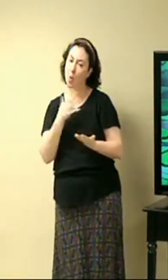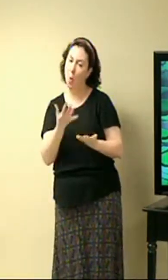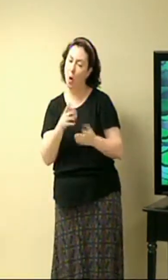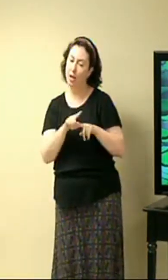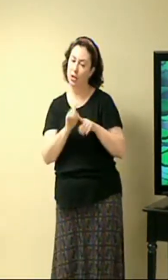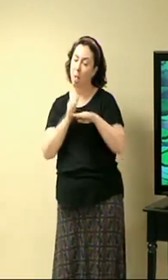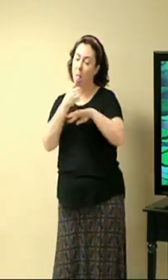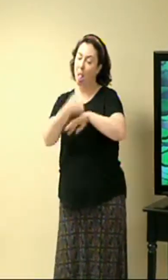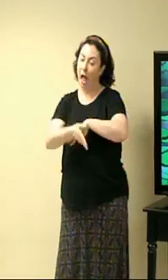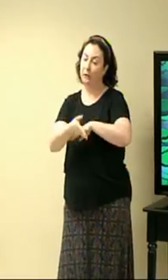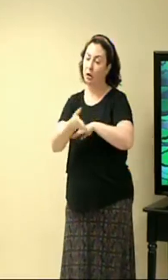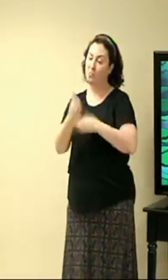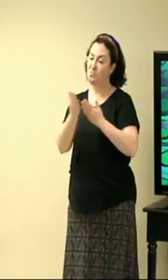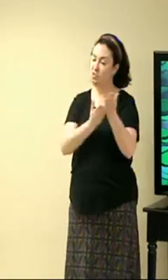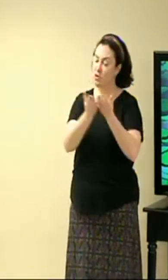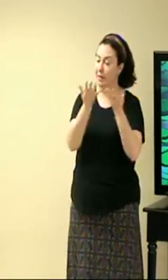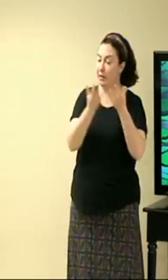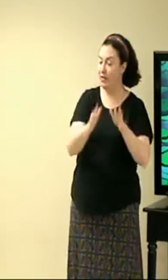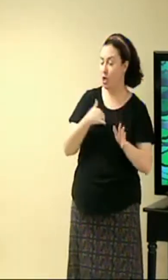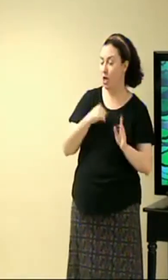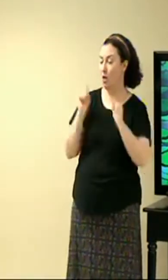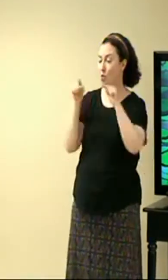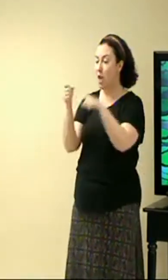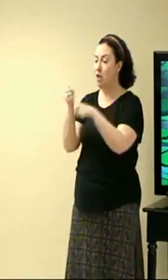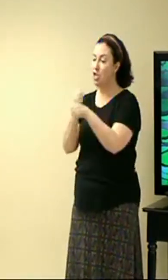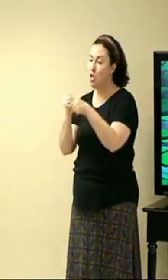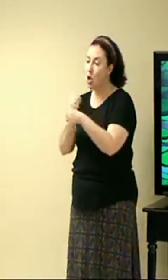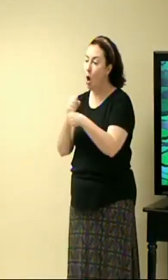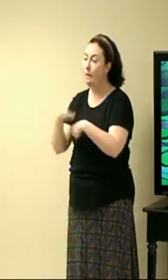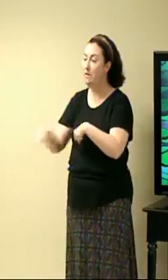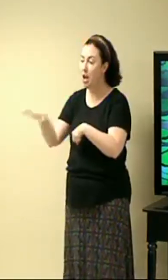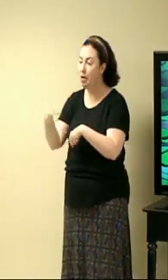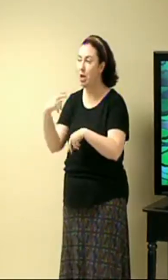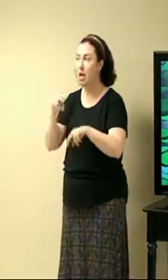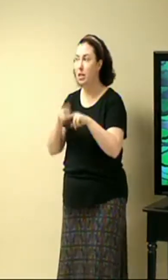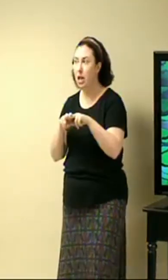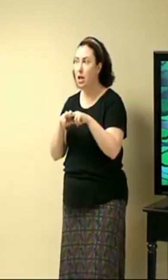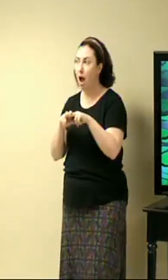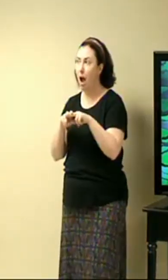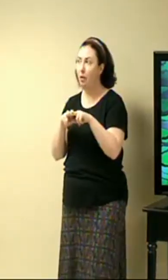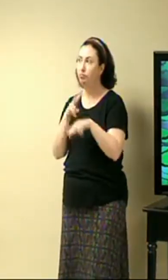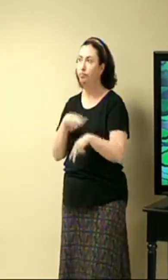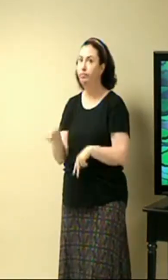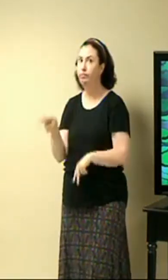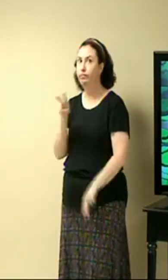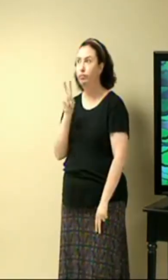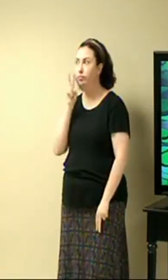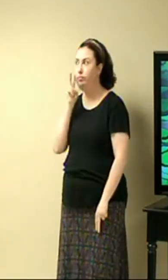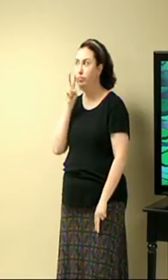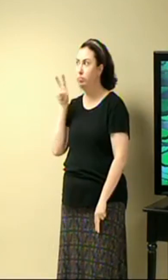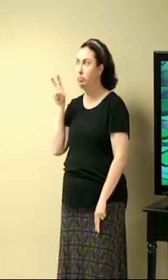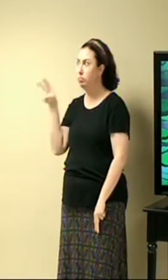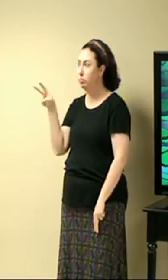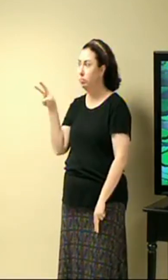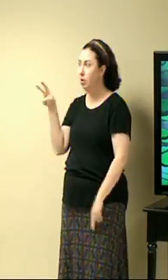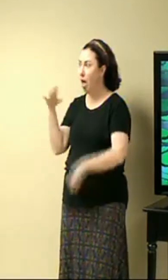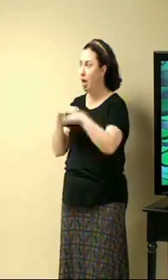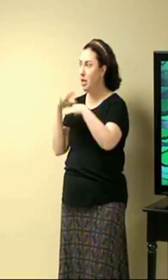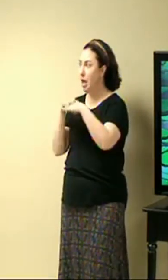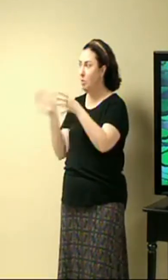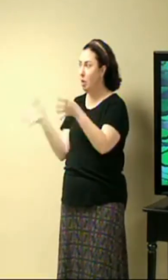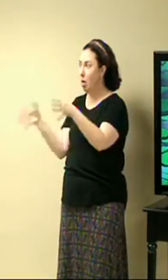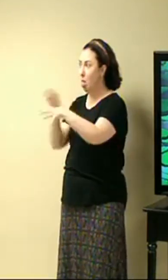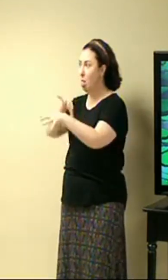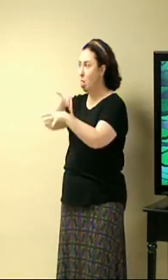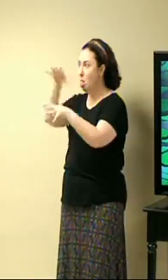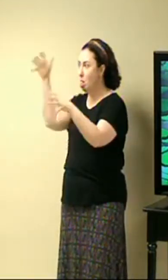a coffee bar area, and I sat down. And as I was sitting there, I looked over, and at another table, I saw a bunch of brownies and some coffee, and it